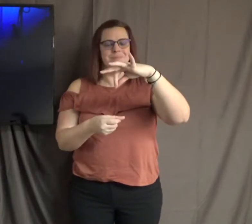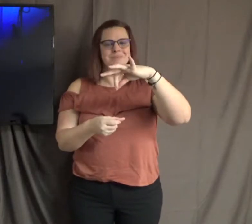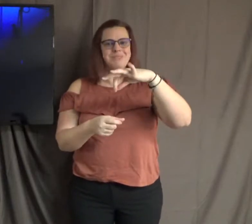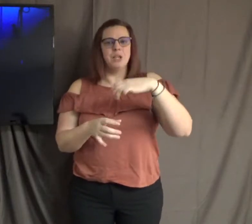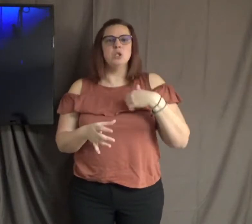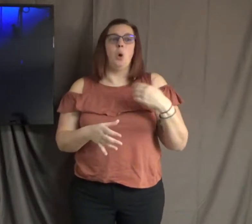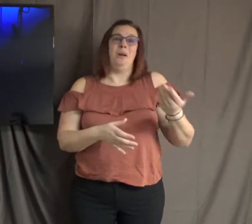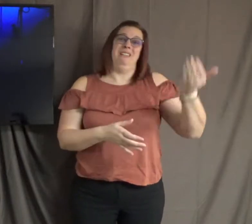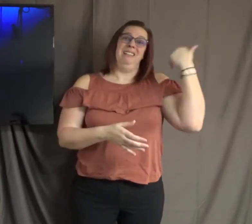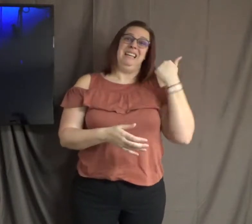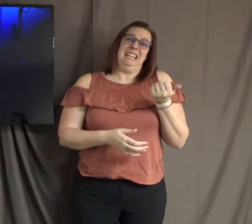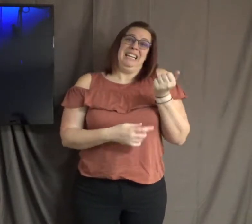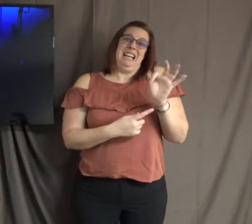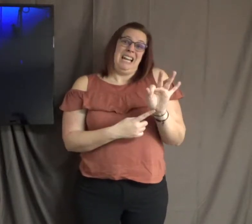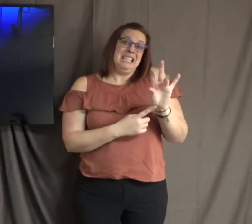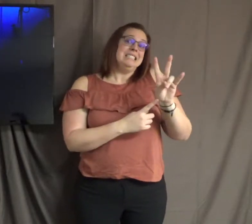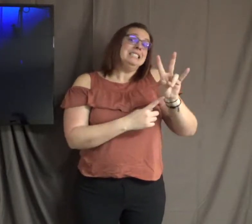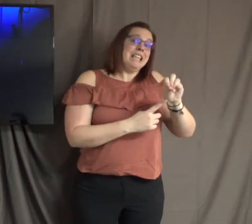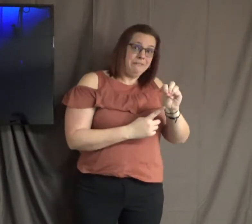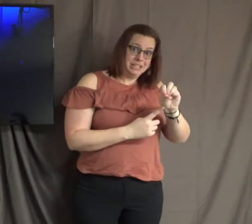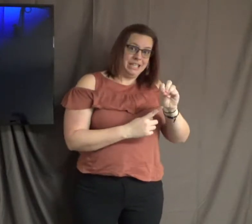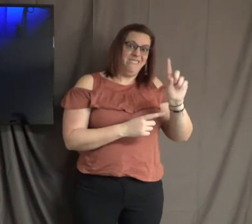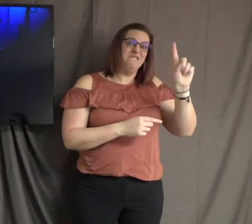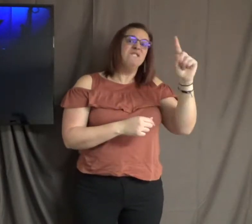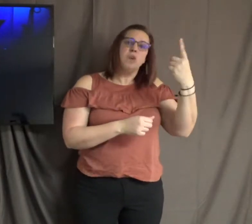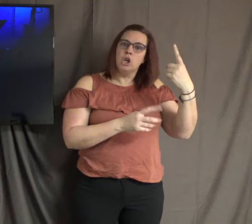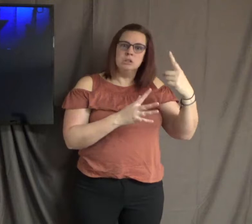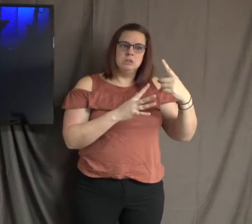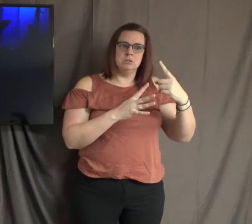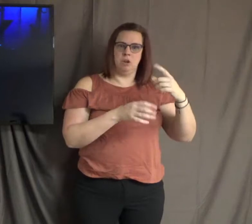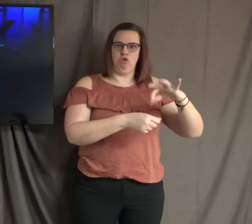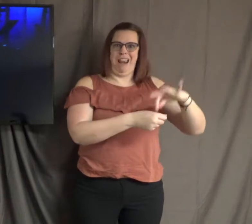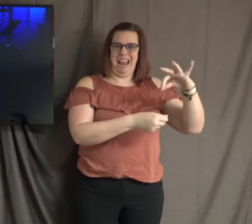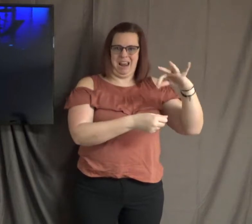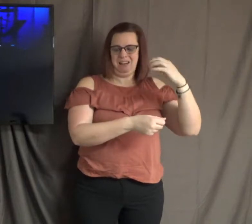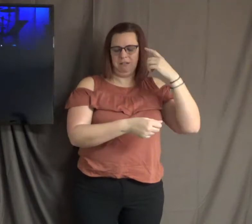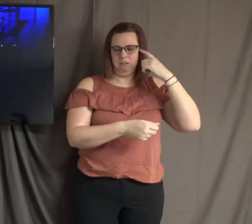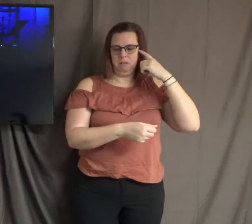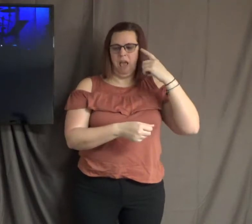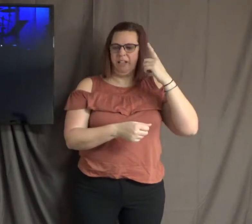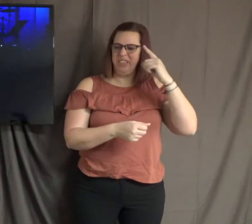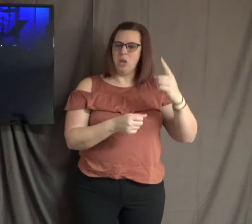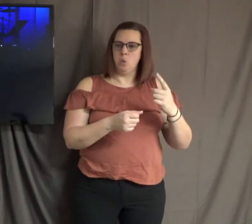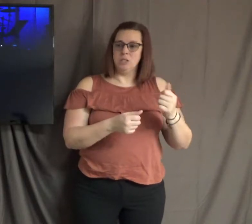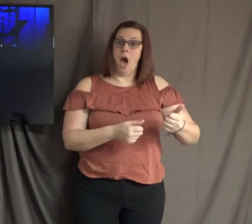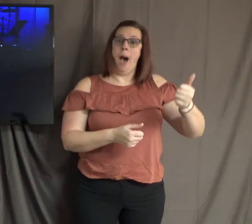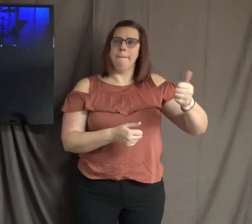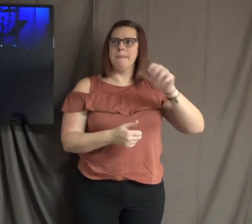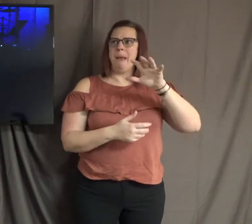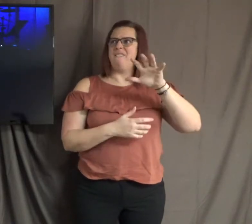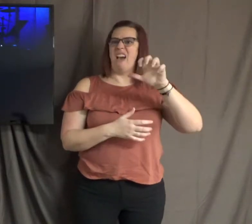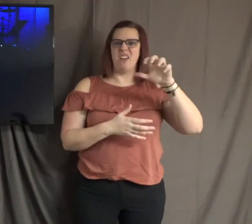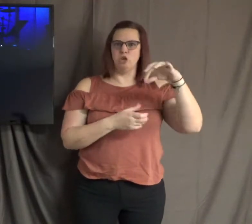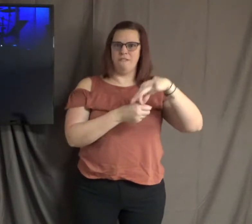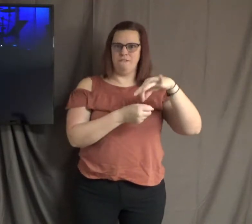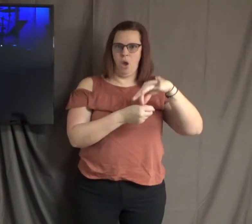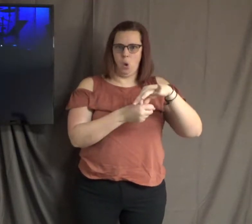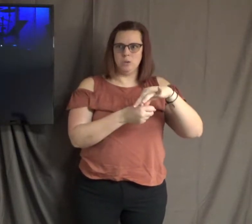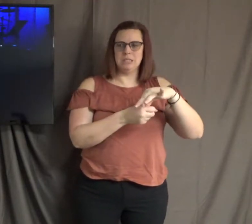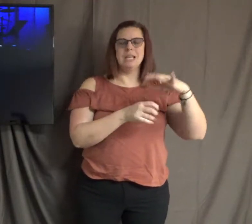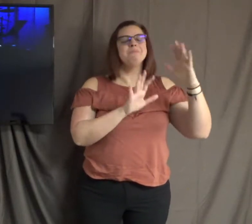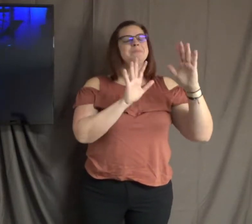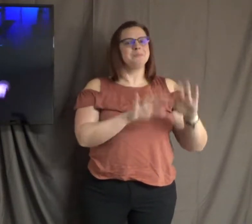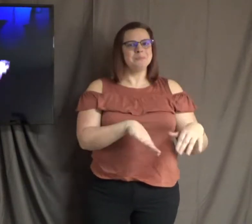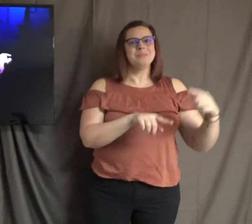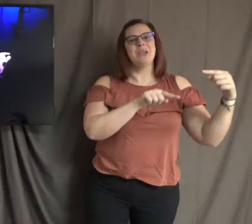ran, the news reported that it sounded like he was up 500 votes. And he went into the restroom pretty